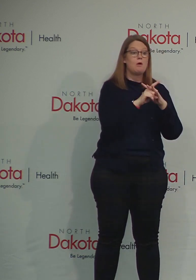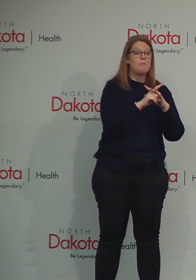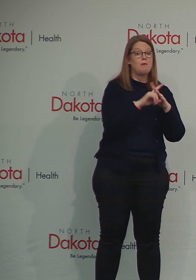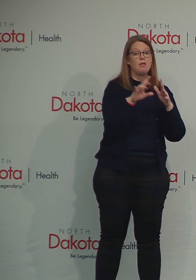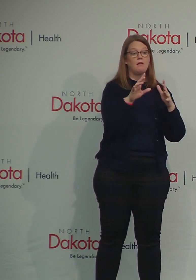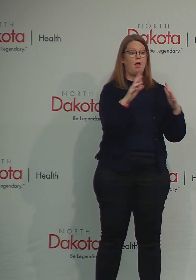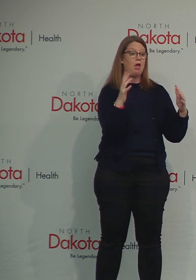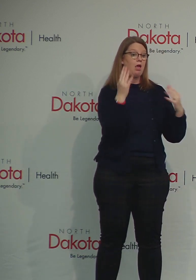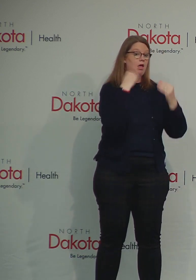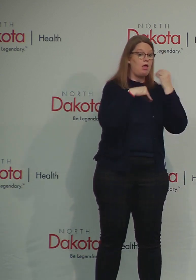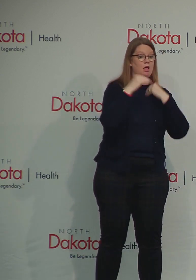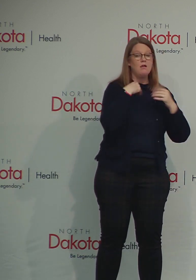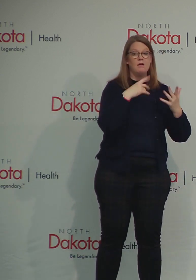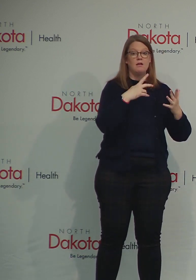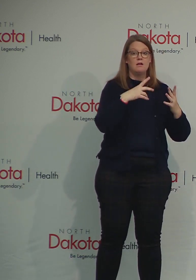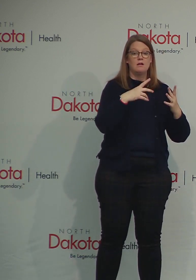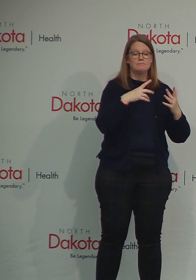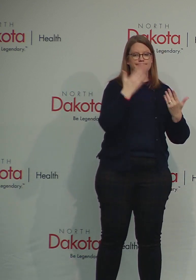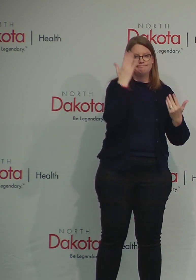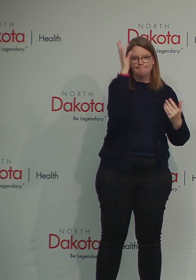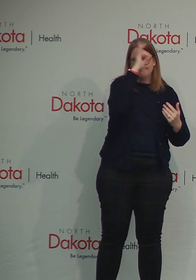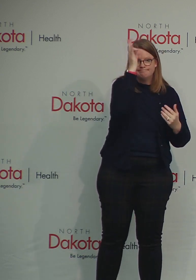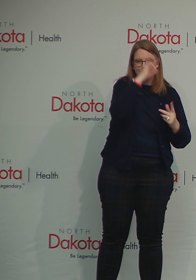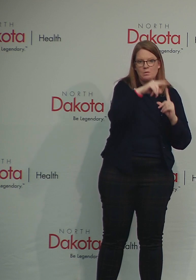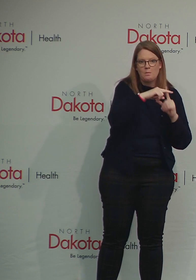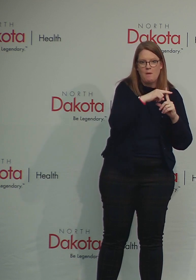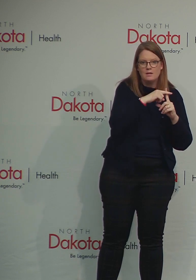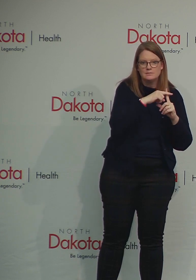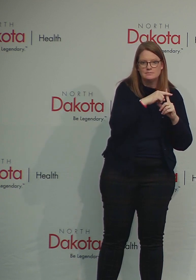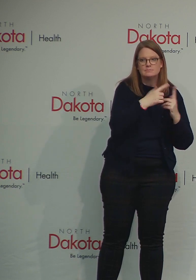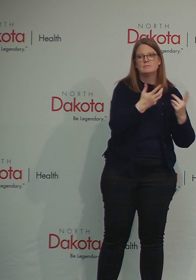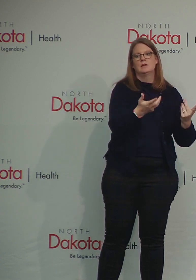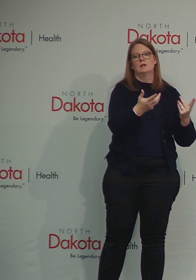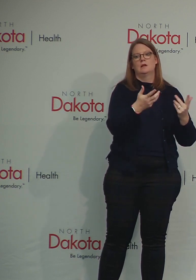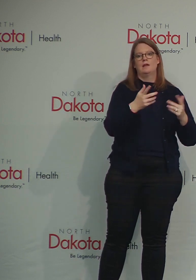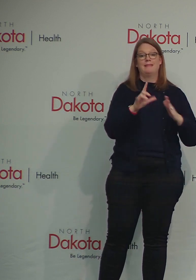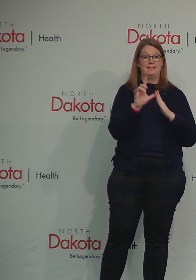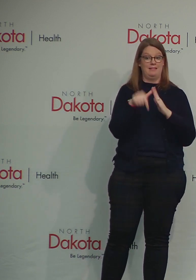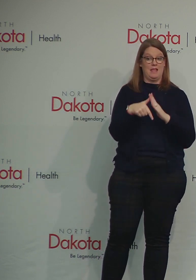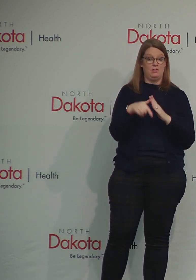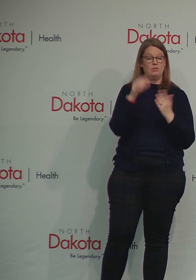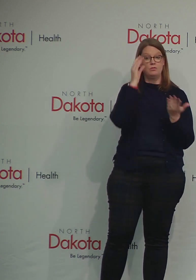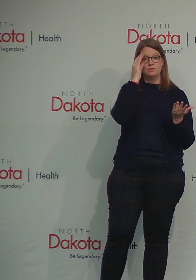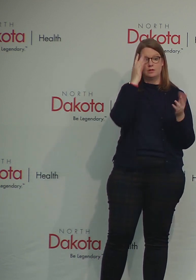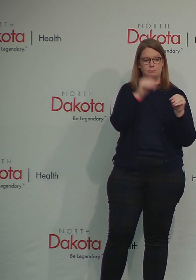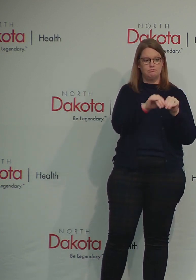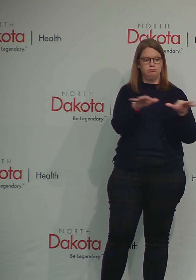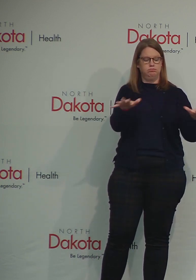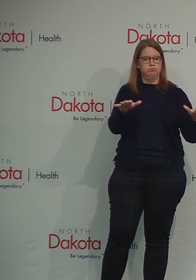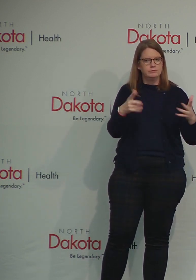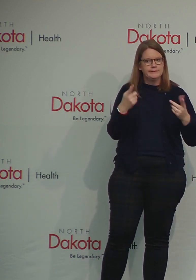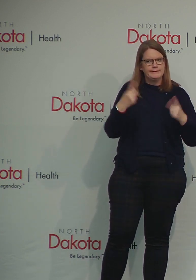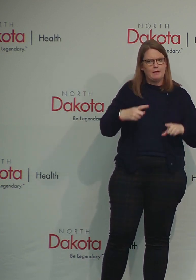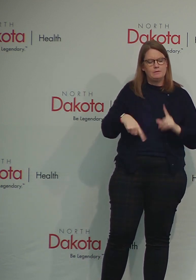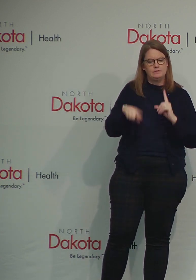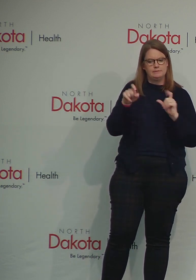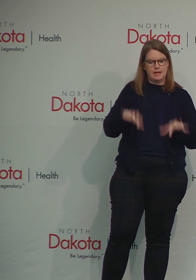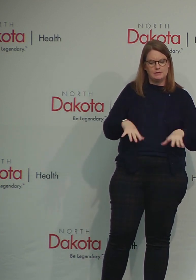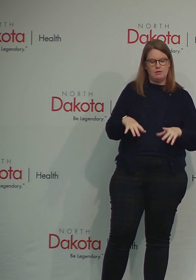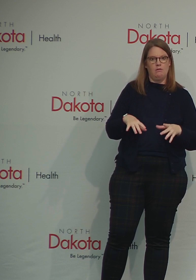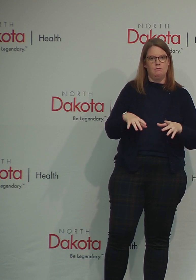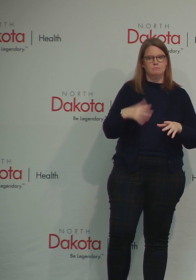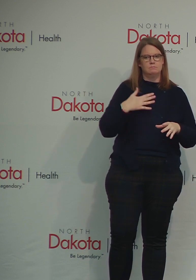positive, but they came out afterwards and either because of symptoms or other reasons got tested and found out they were